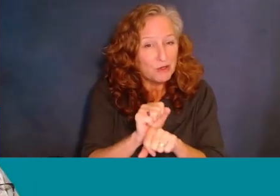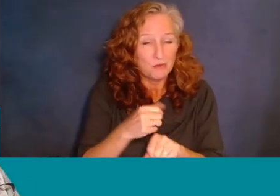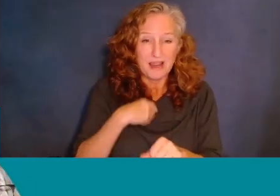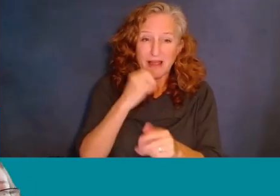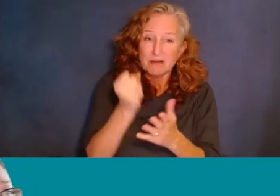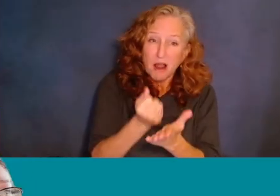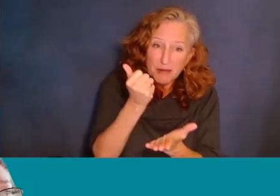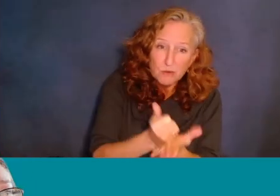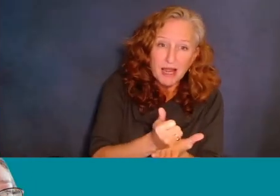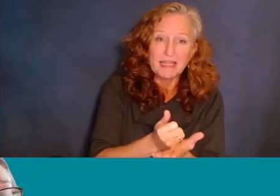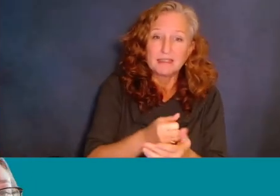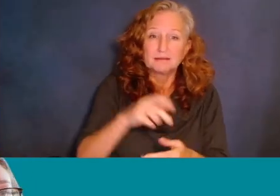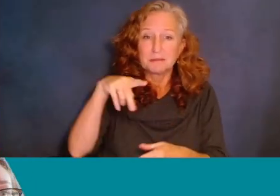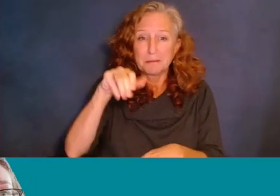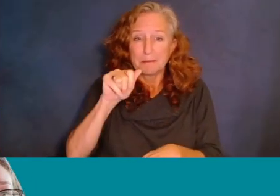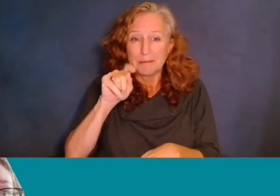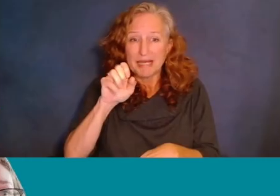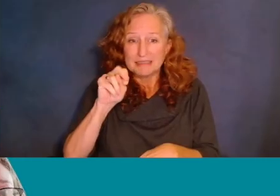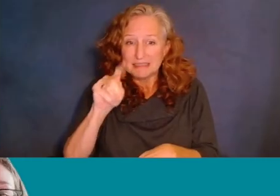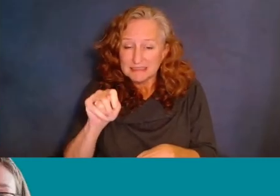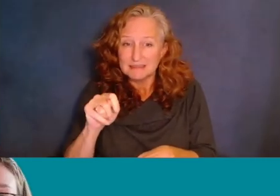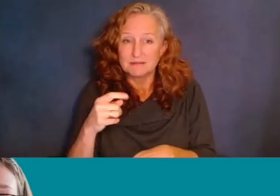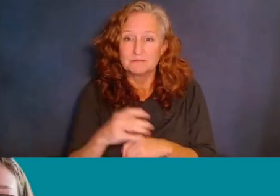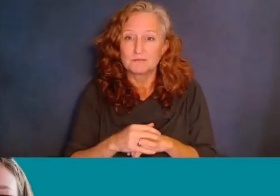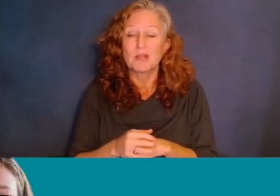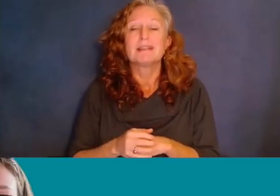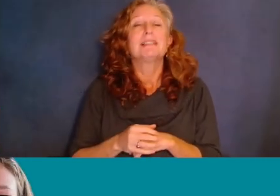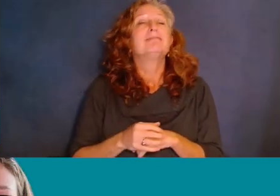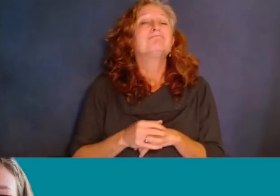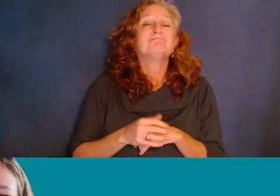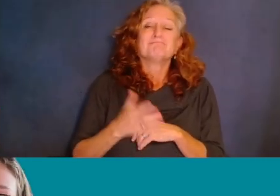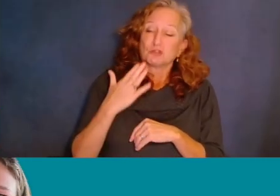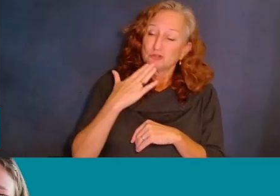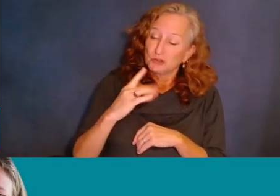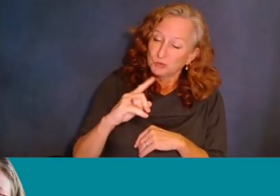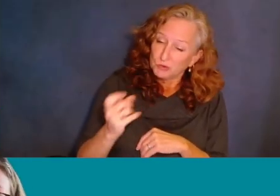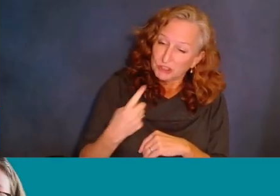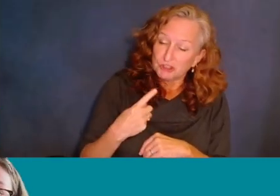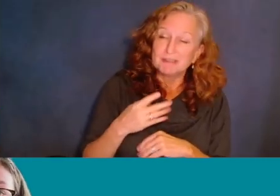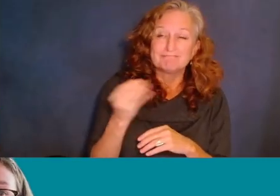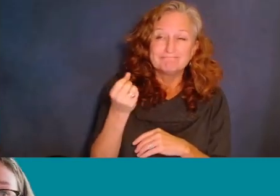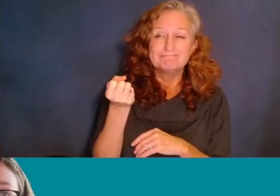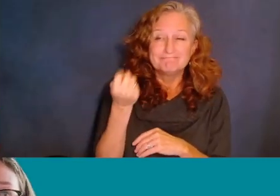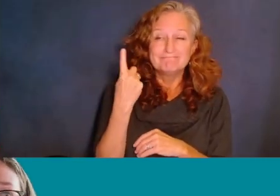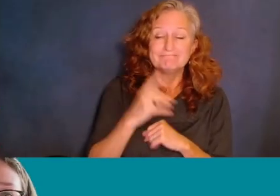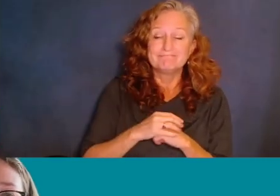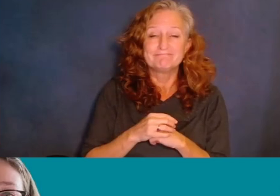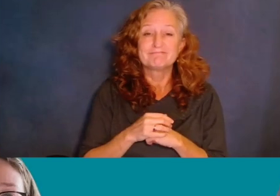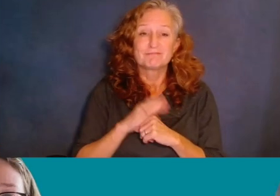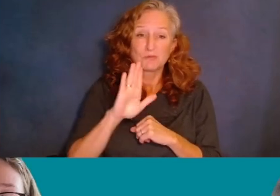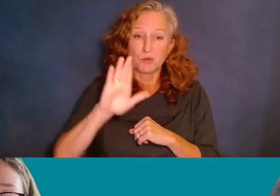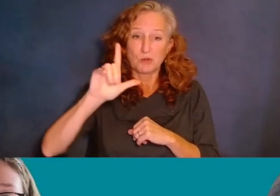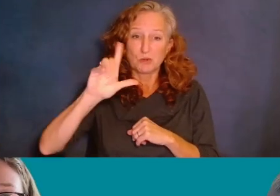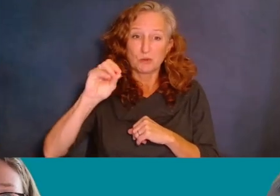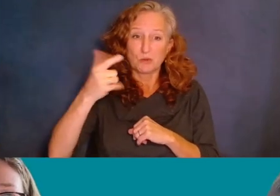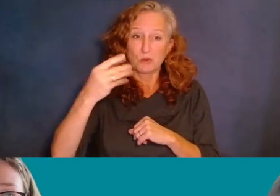Great, understandable question. I would put your logo mark on whatever you can so that it makes it